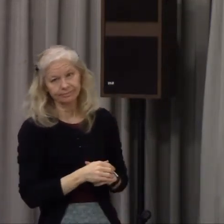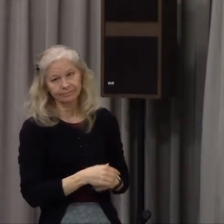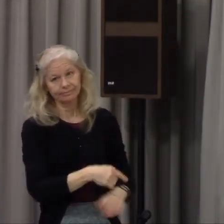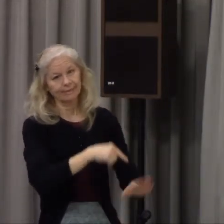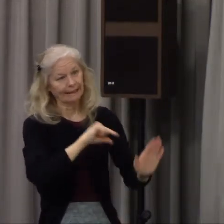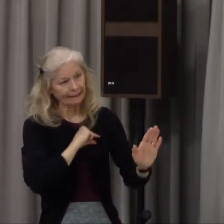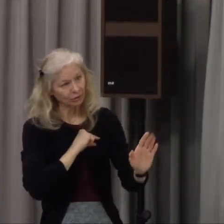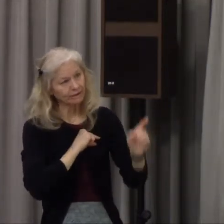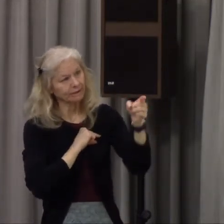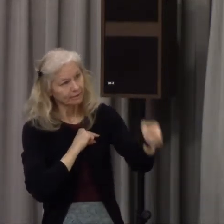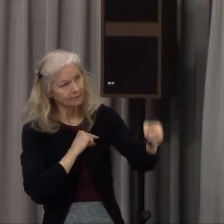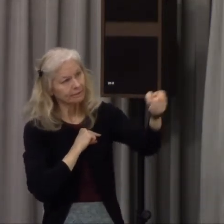We don't find that in the Bible.